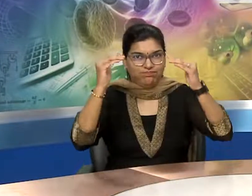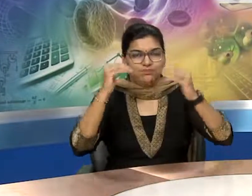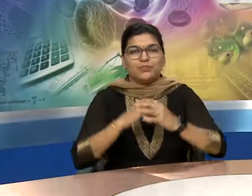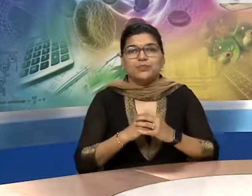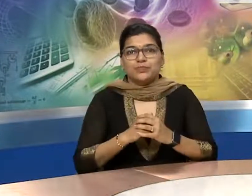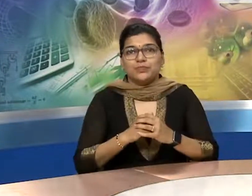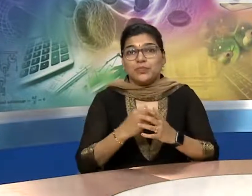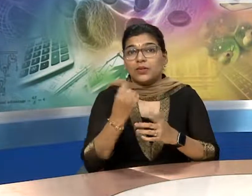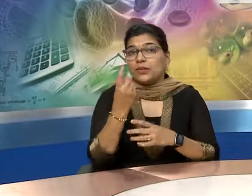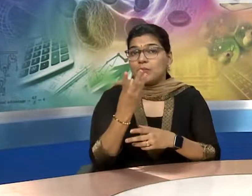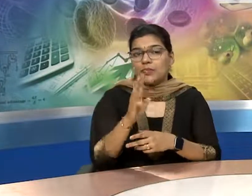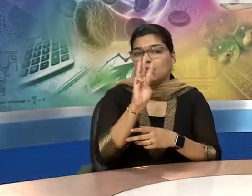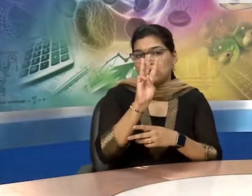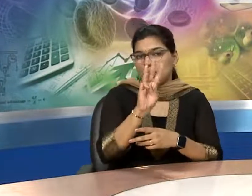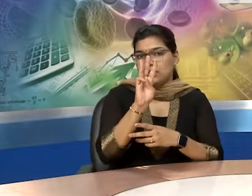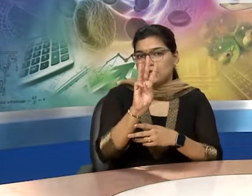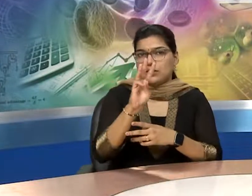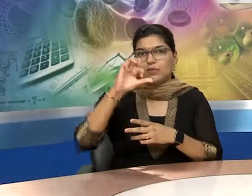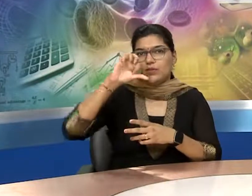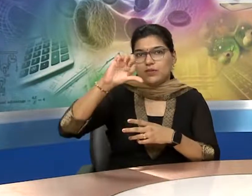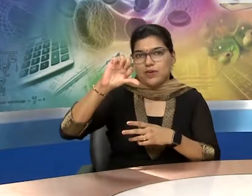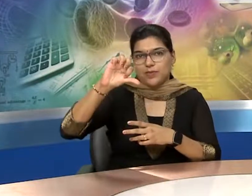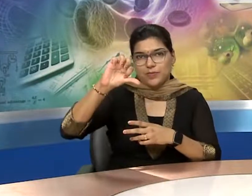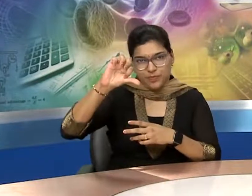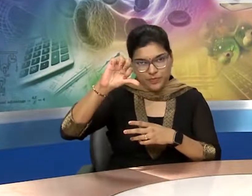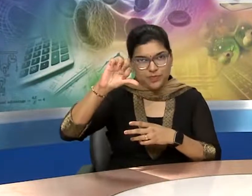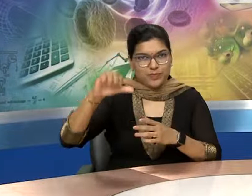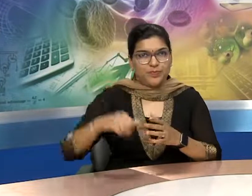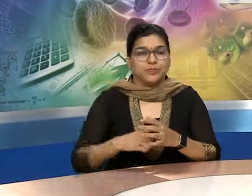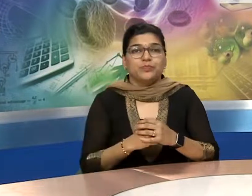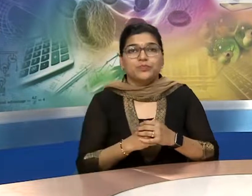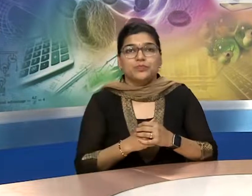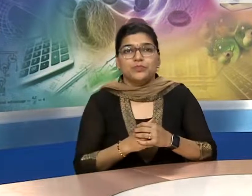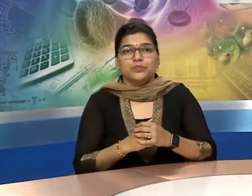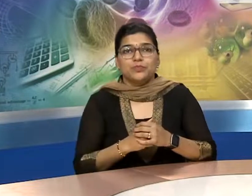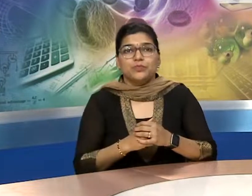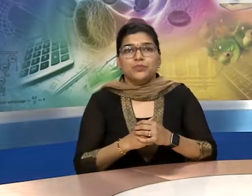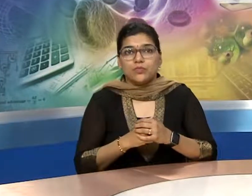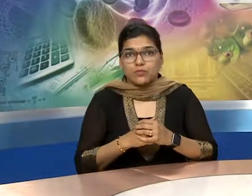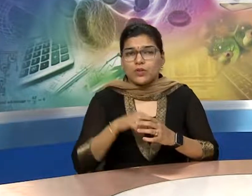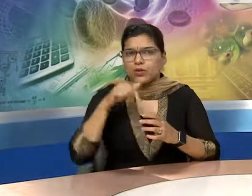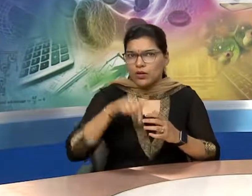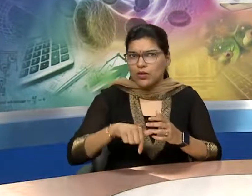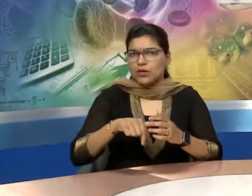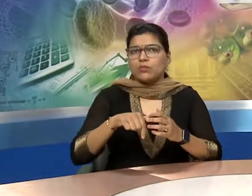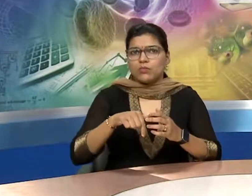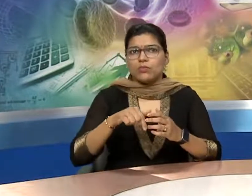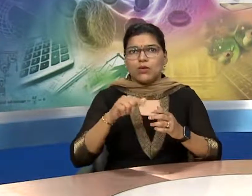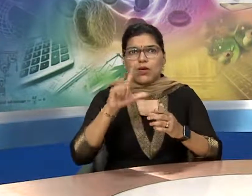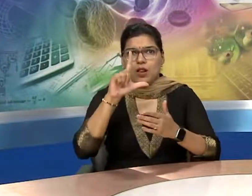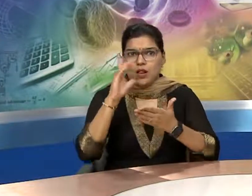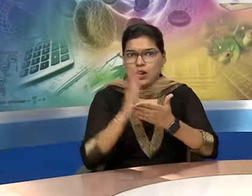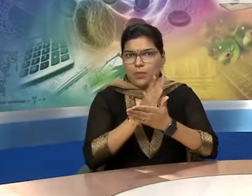level, and code number for this subject is 339.